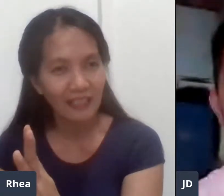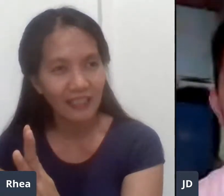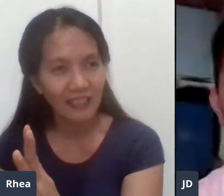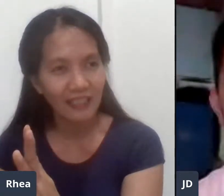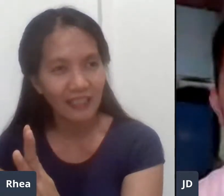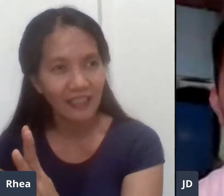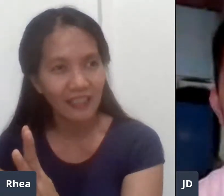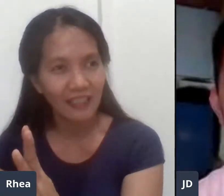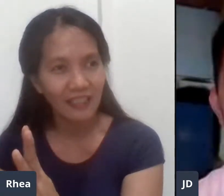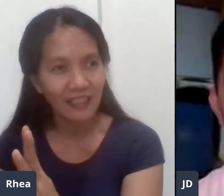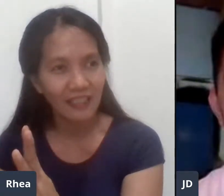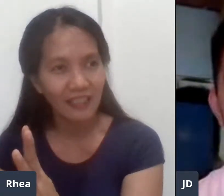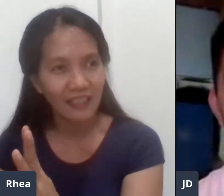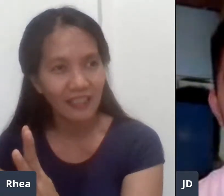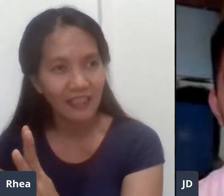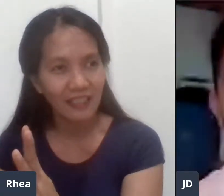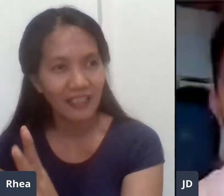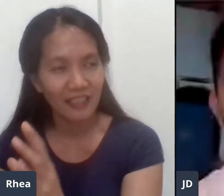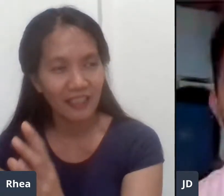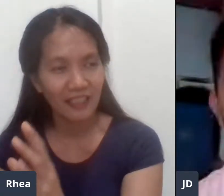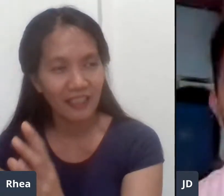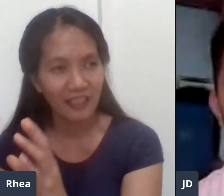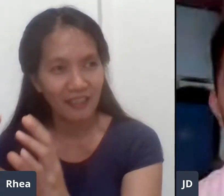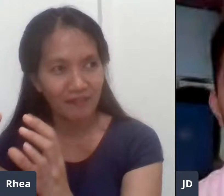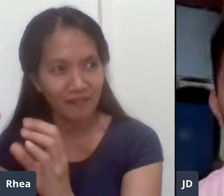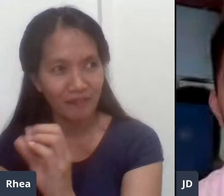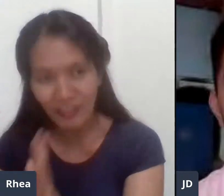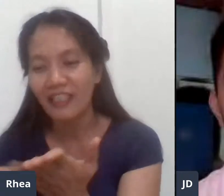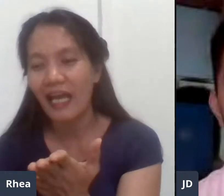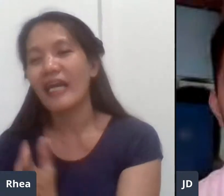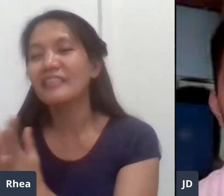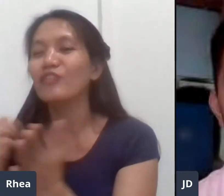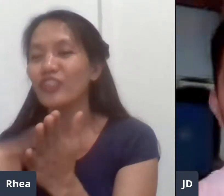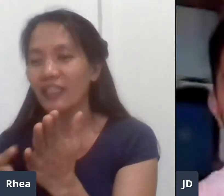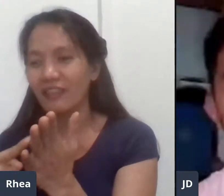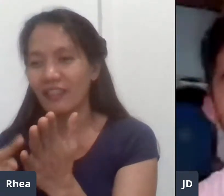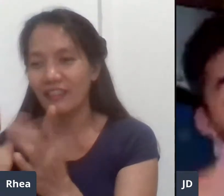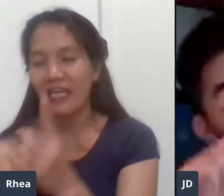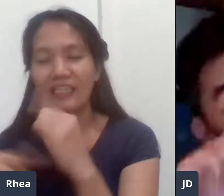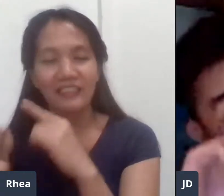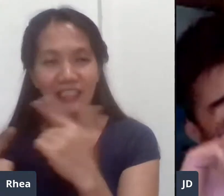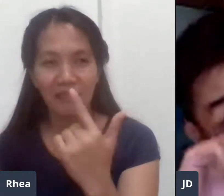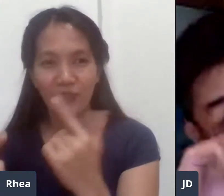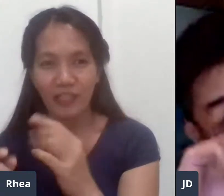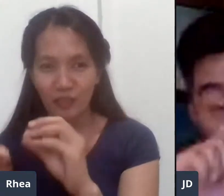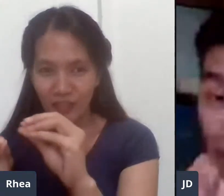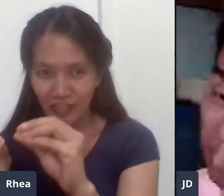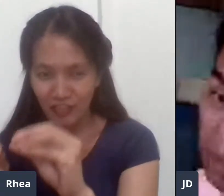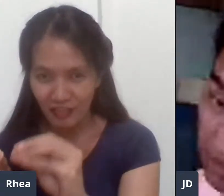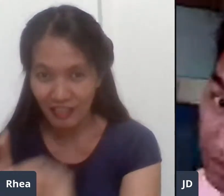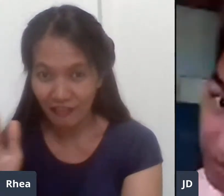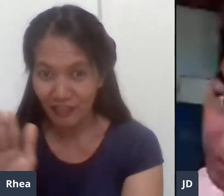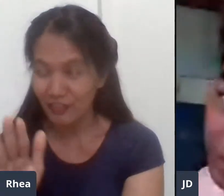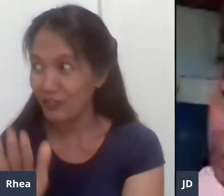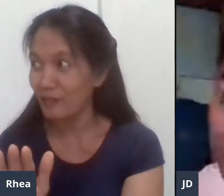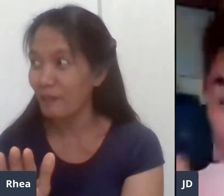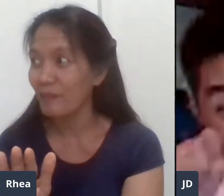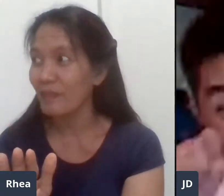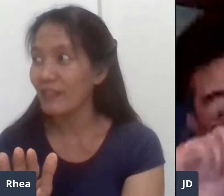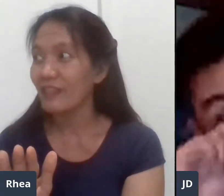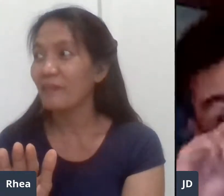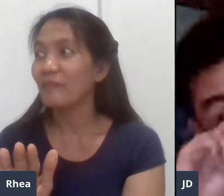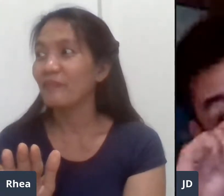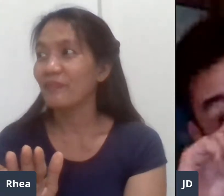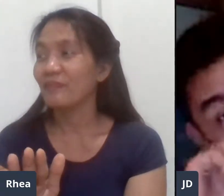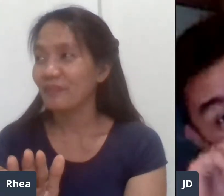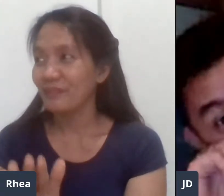nag-practice. Thank you for the student namin dati, naging professional na siya yun, and I asked him to check the signs